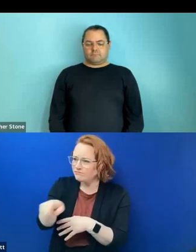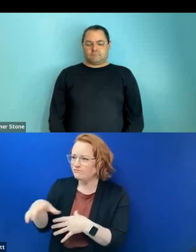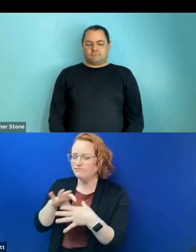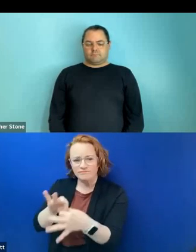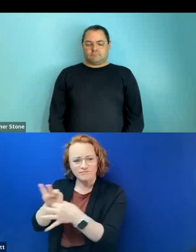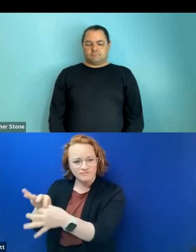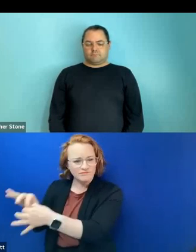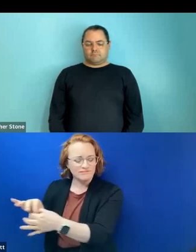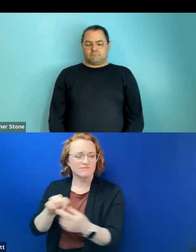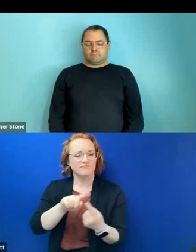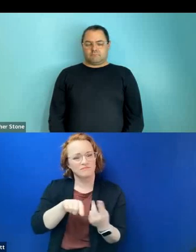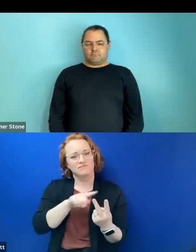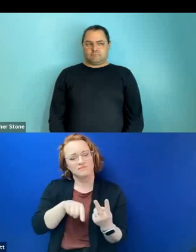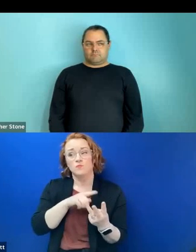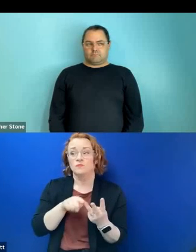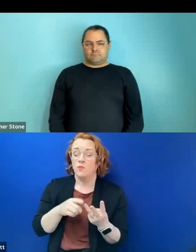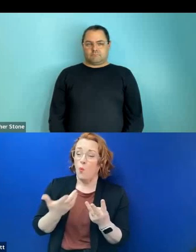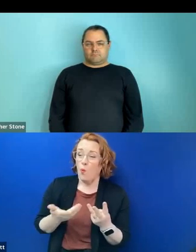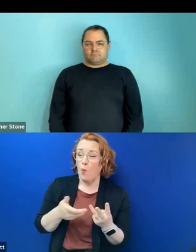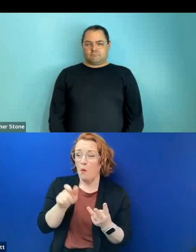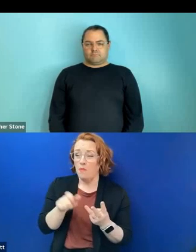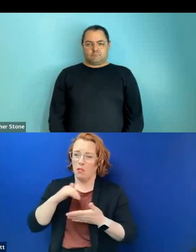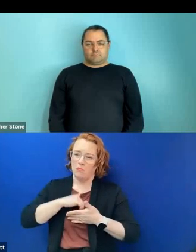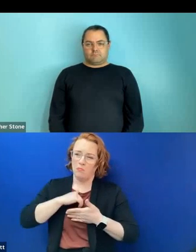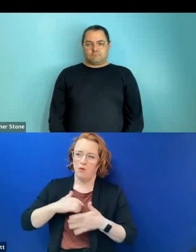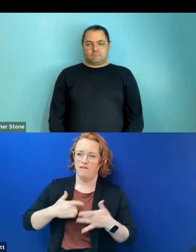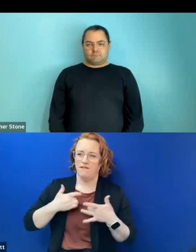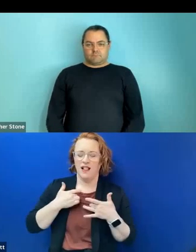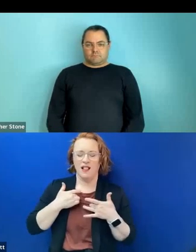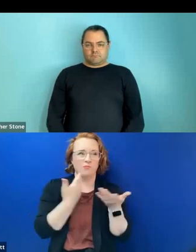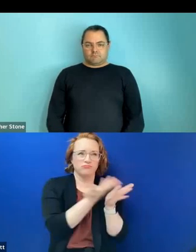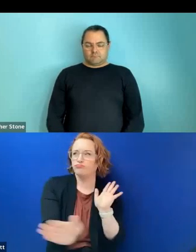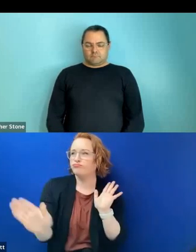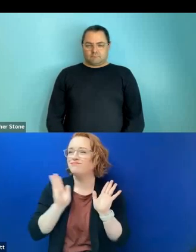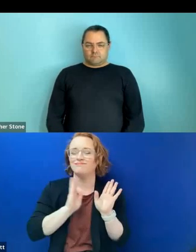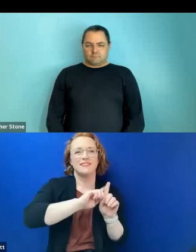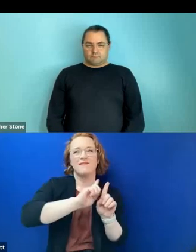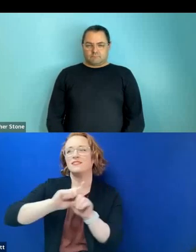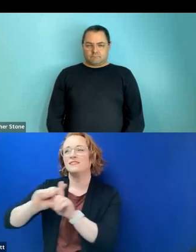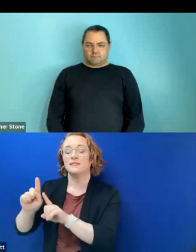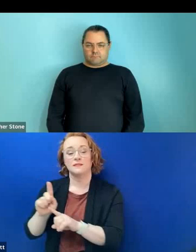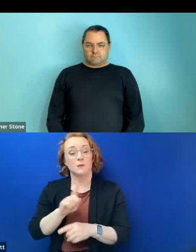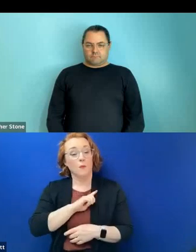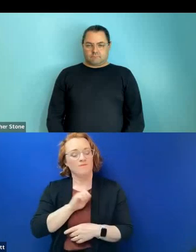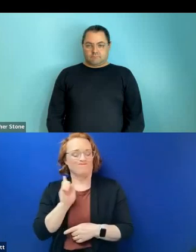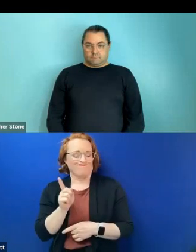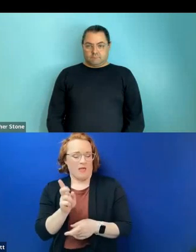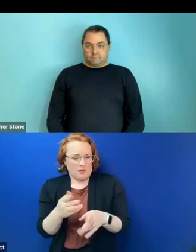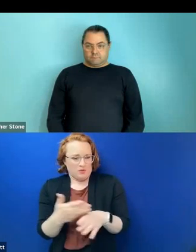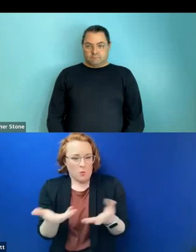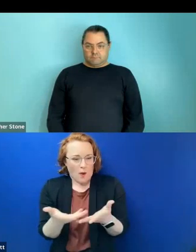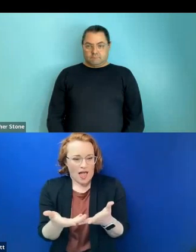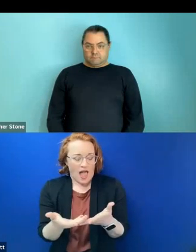people who are interested in a really variety of things, because interpreting happens wherever deaf people